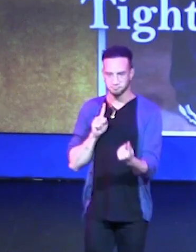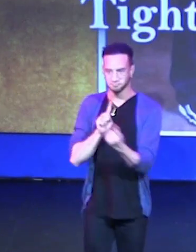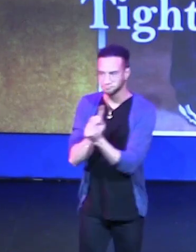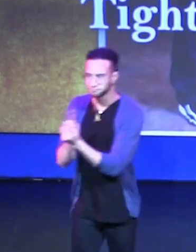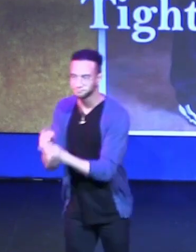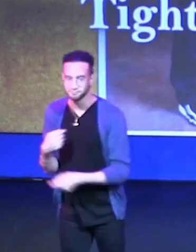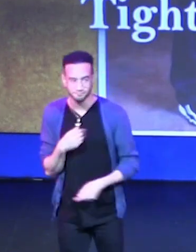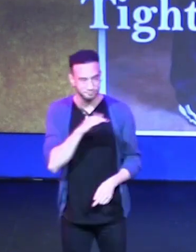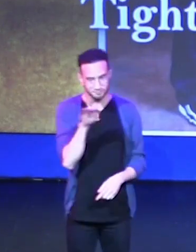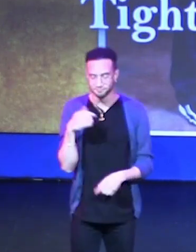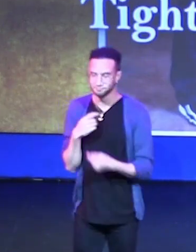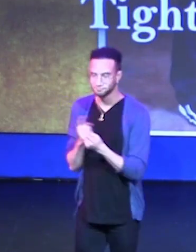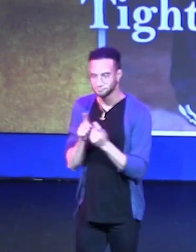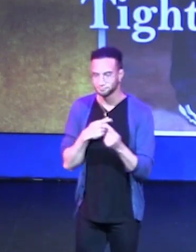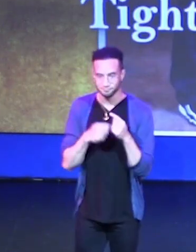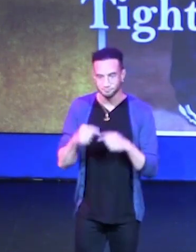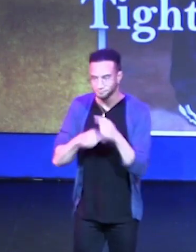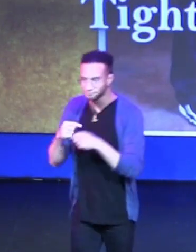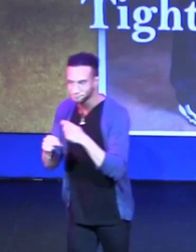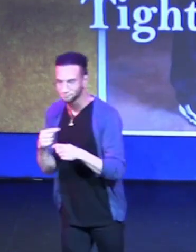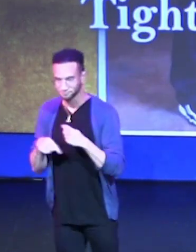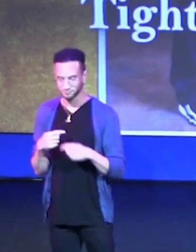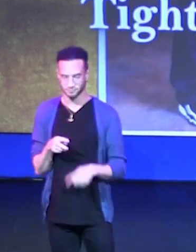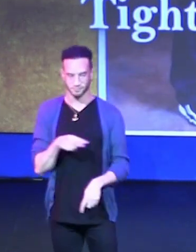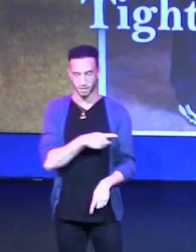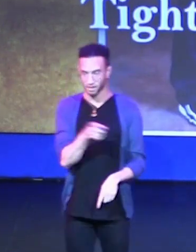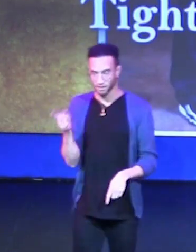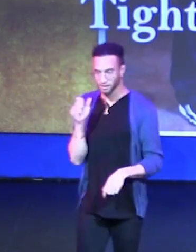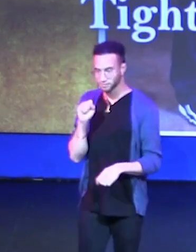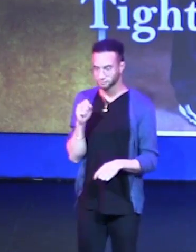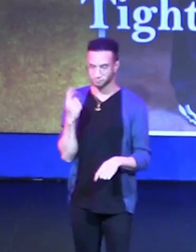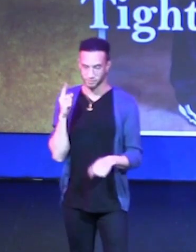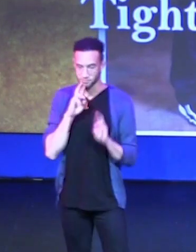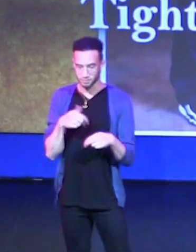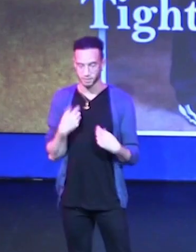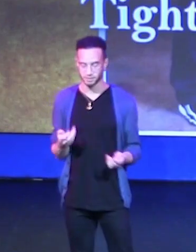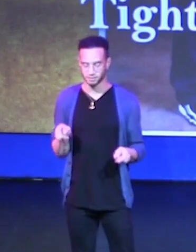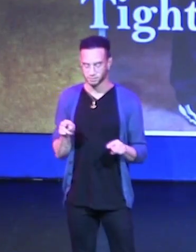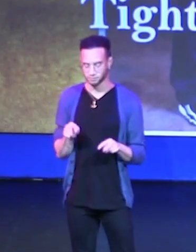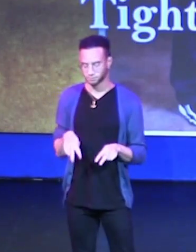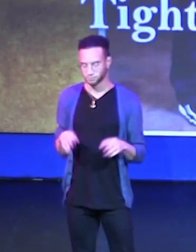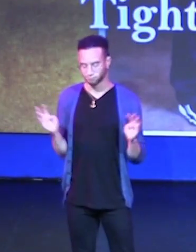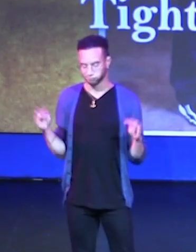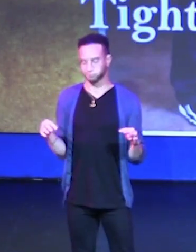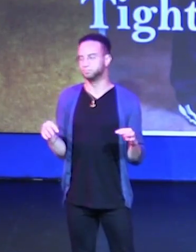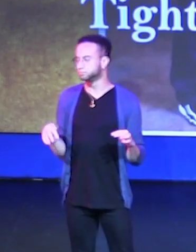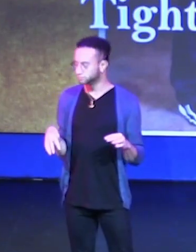ASL. And as I began to interact with these students and use my signed exact English, they didn't